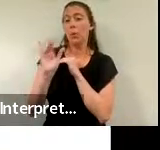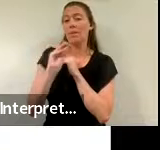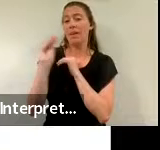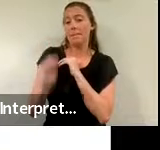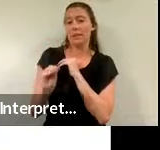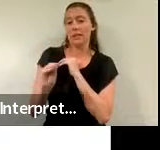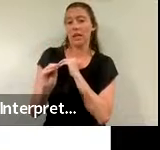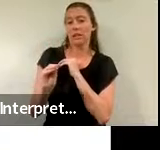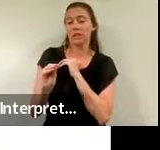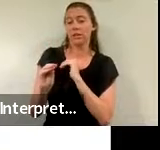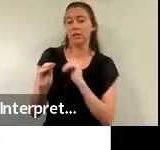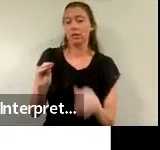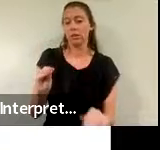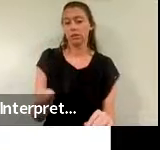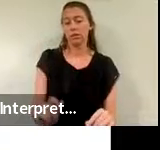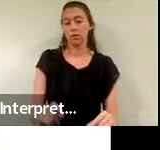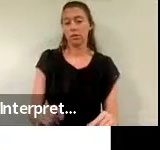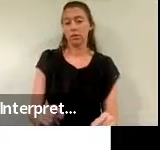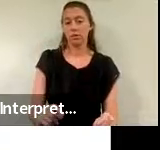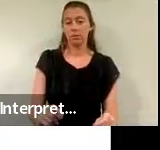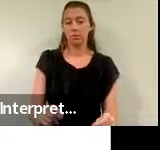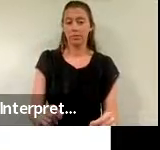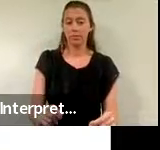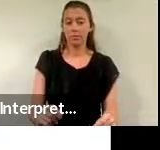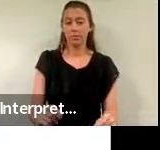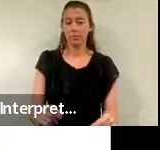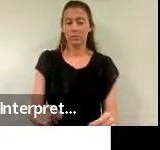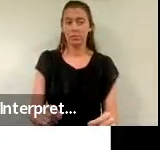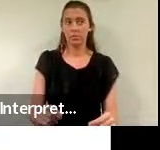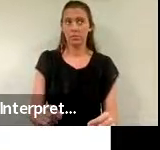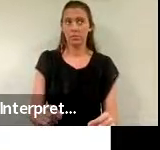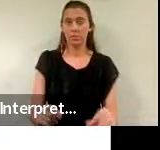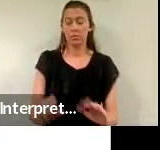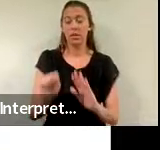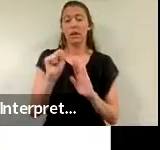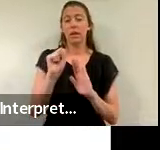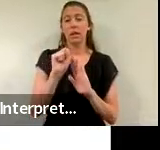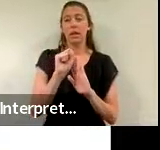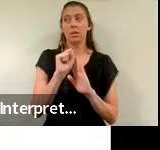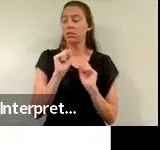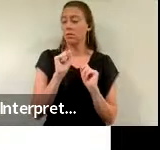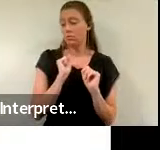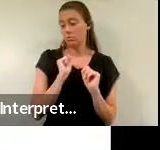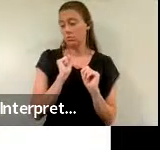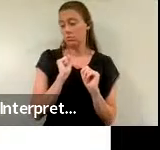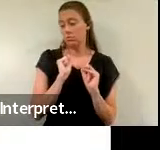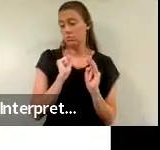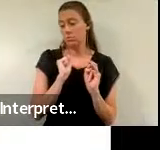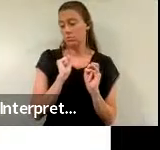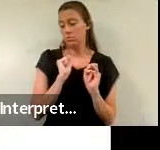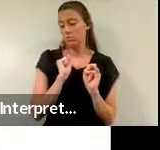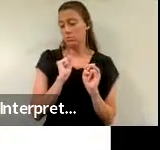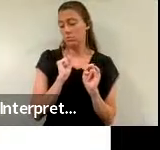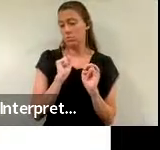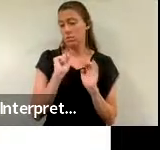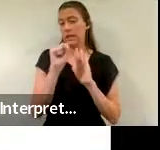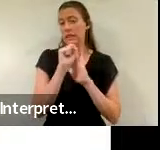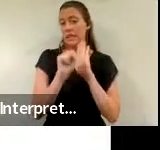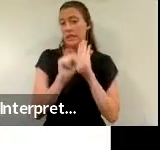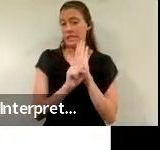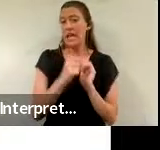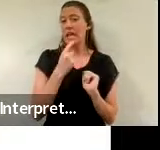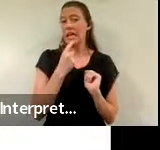that time. The state estimates about half of people hospitalized with COVID right now are